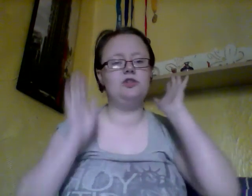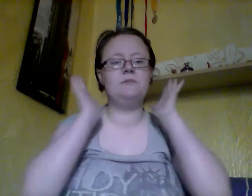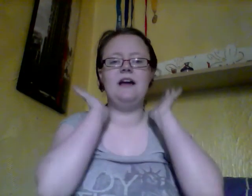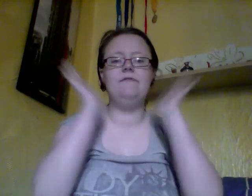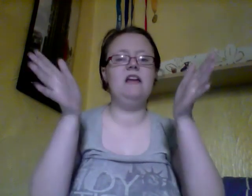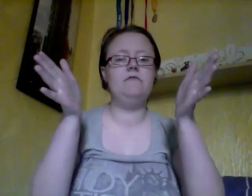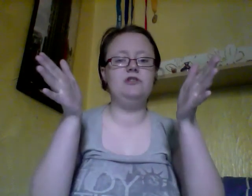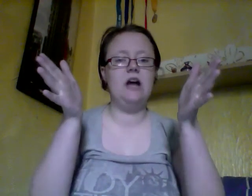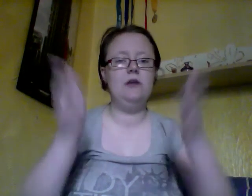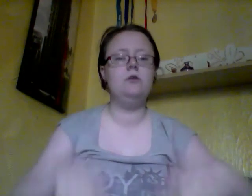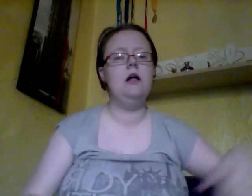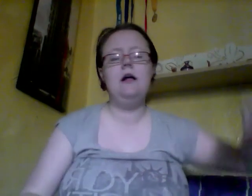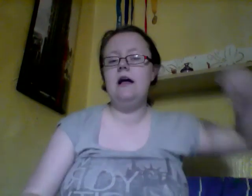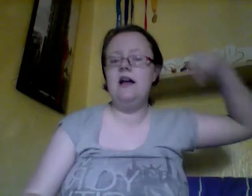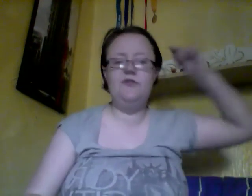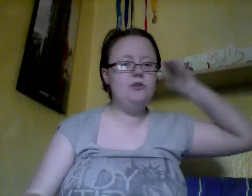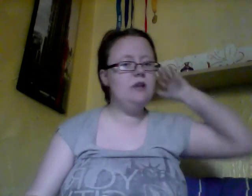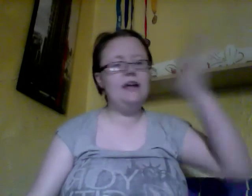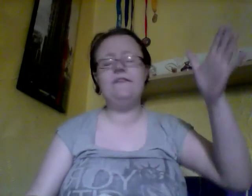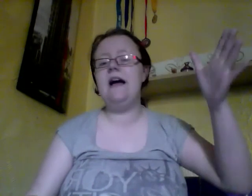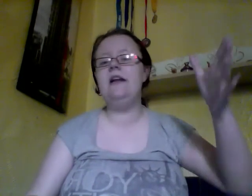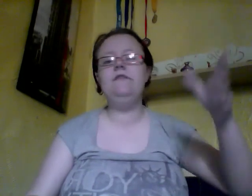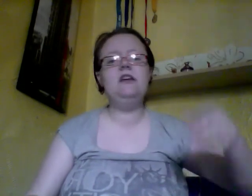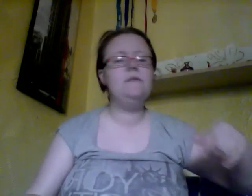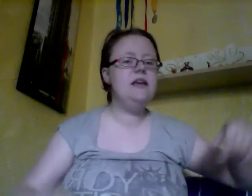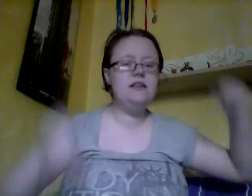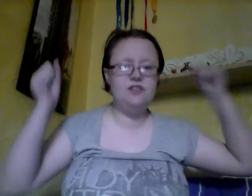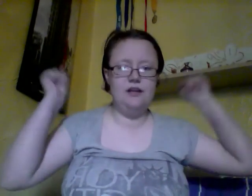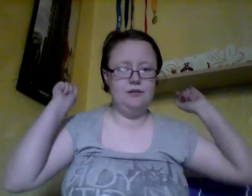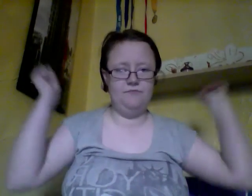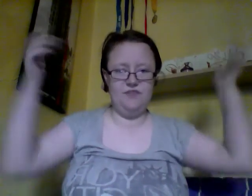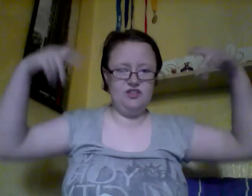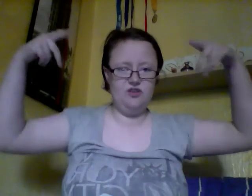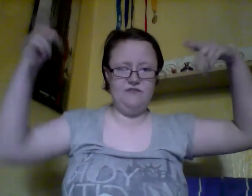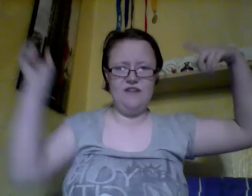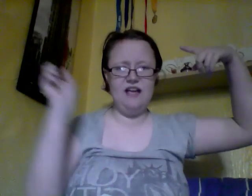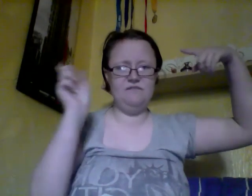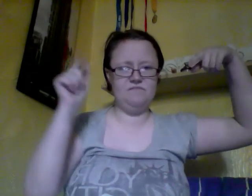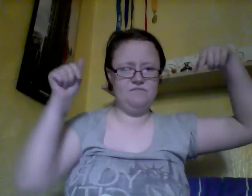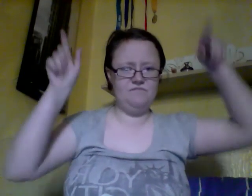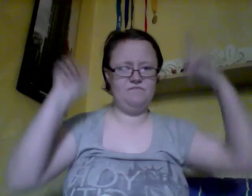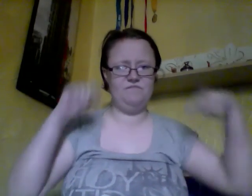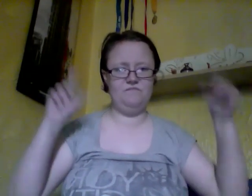my favourite channel. If you like fan theories and this sort of thing,